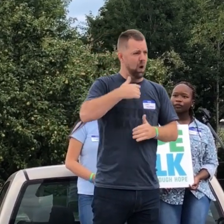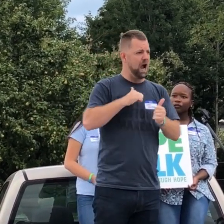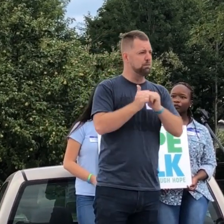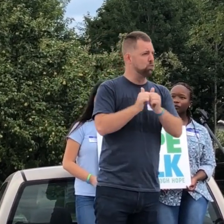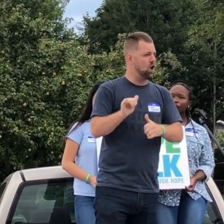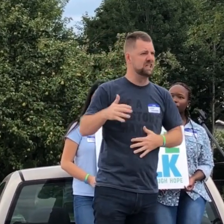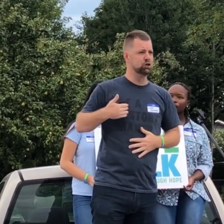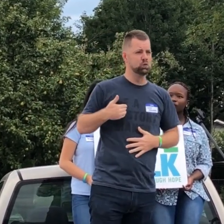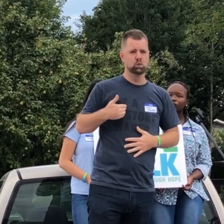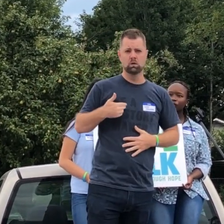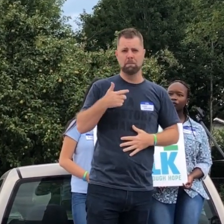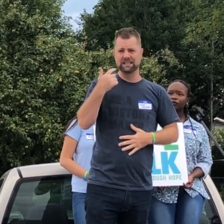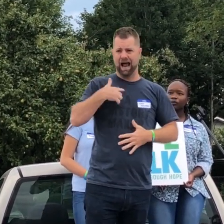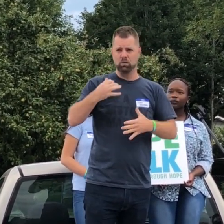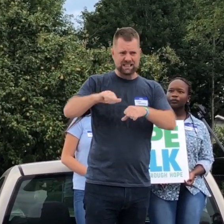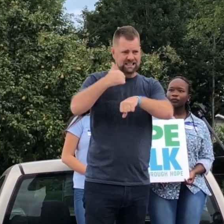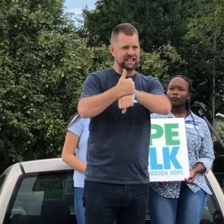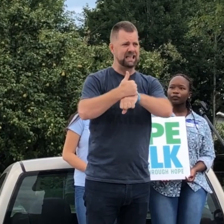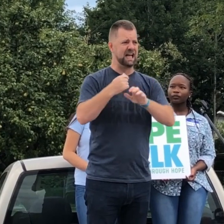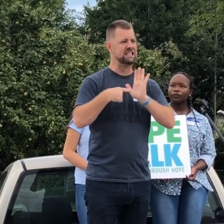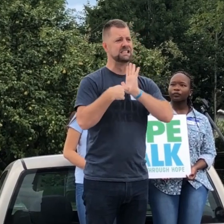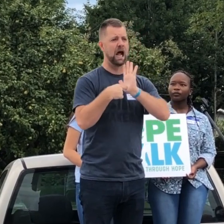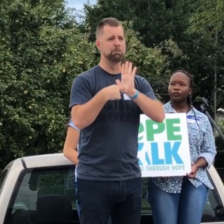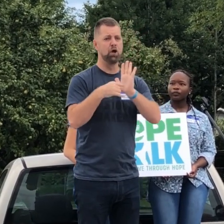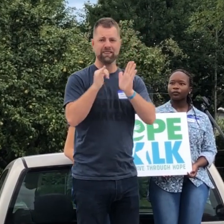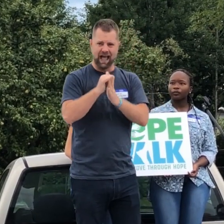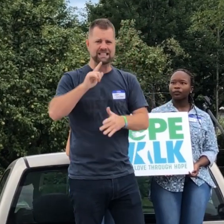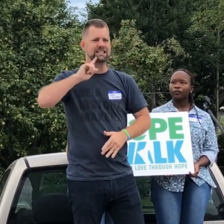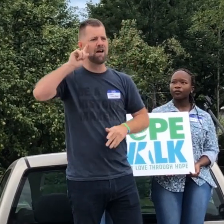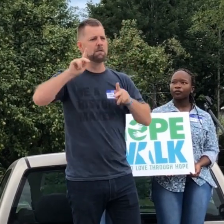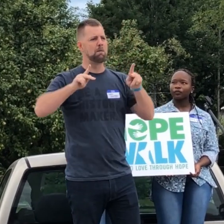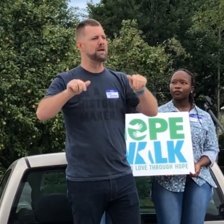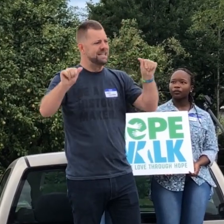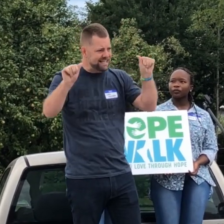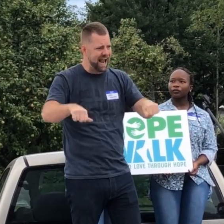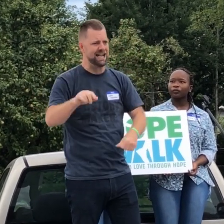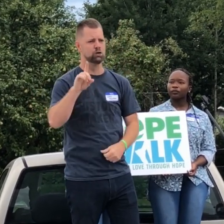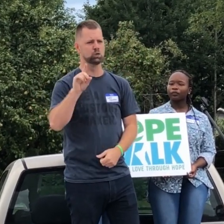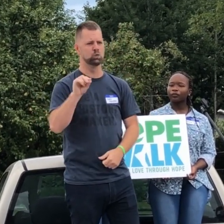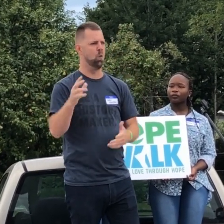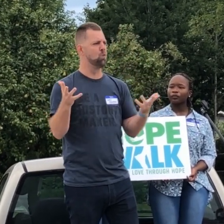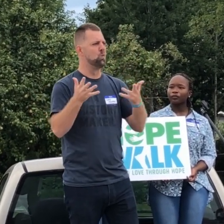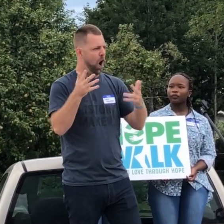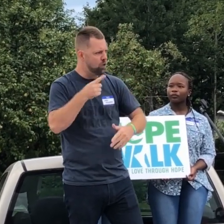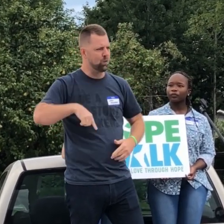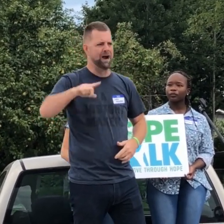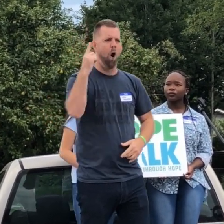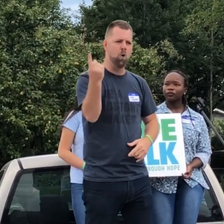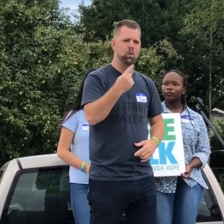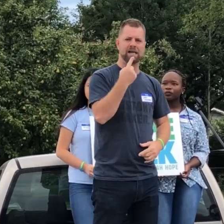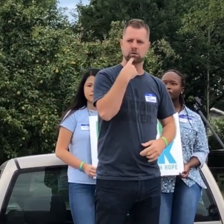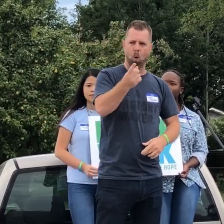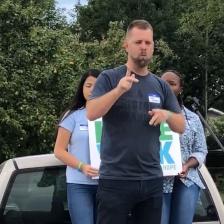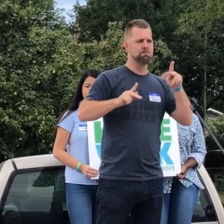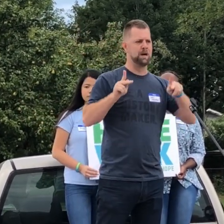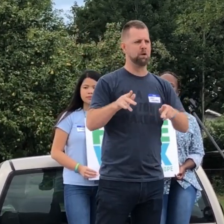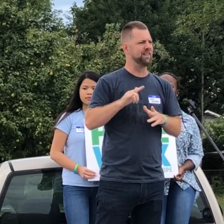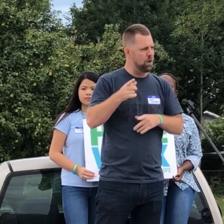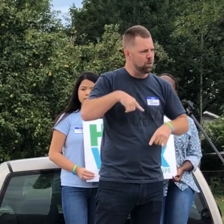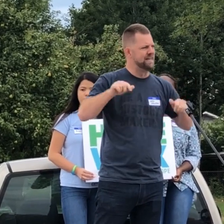here. That's why I'm running, because I want to set an example that deaf people can do this. And what we always tell